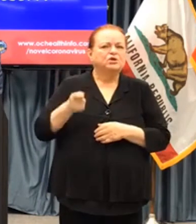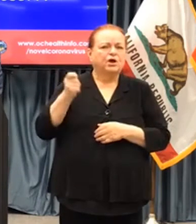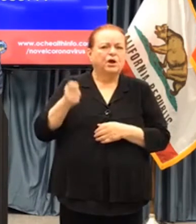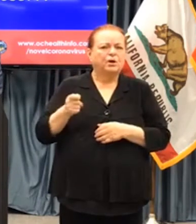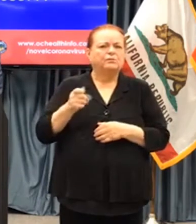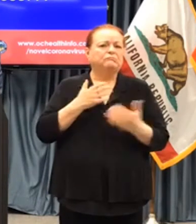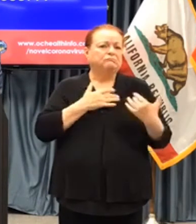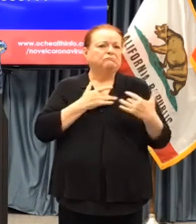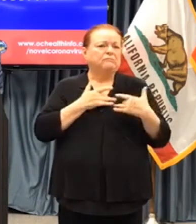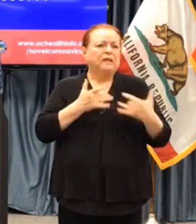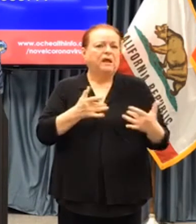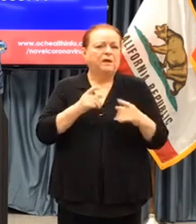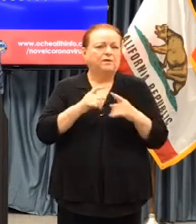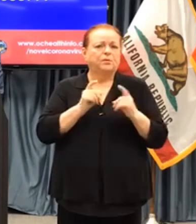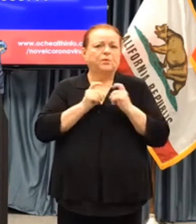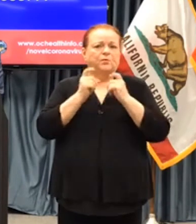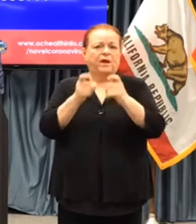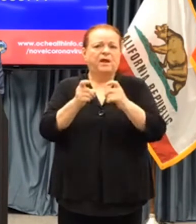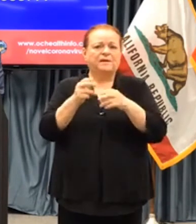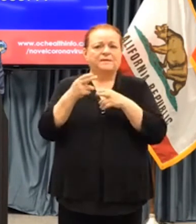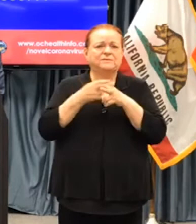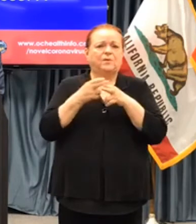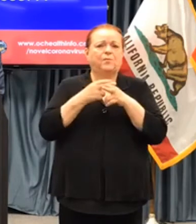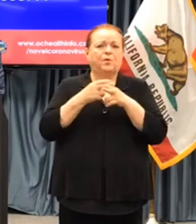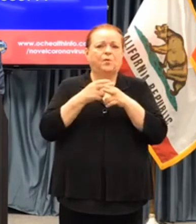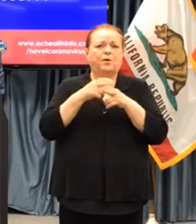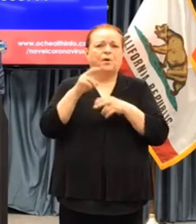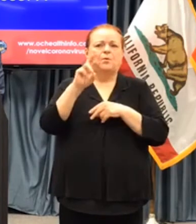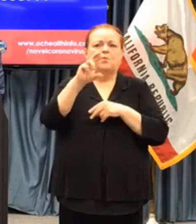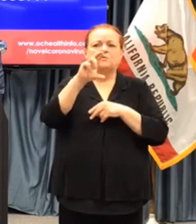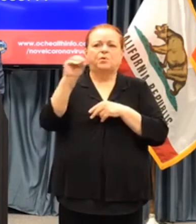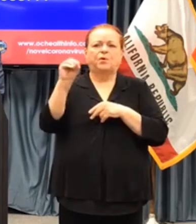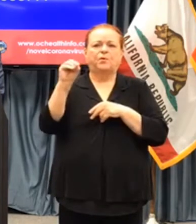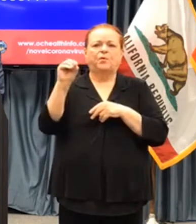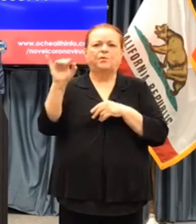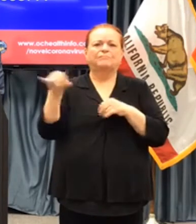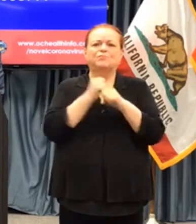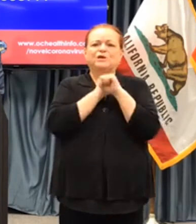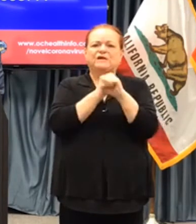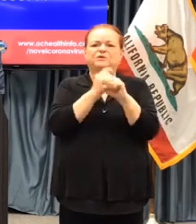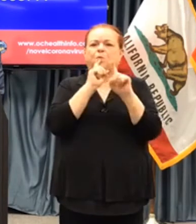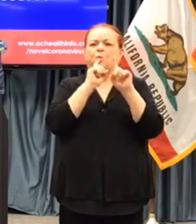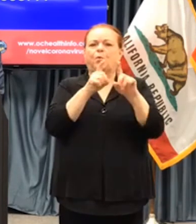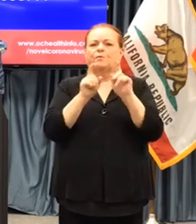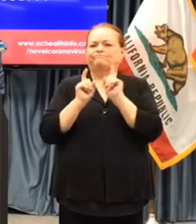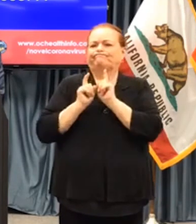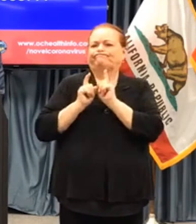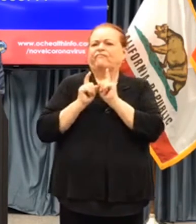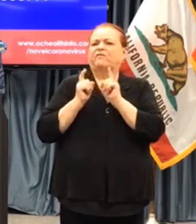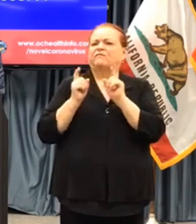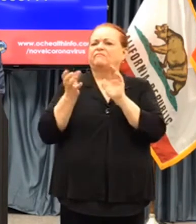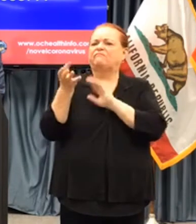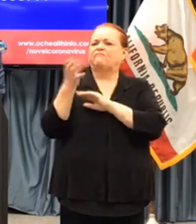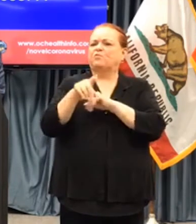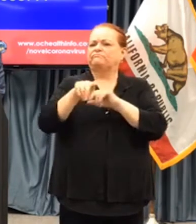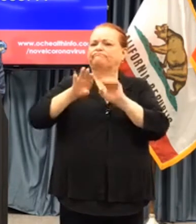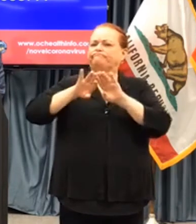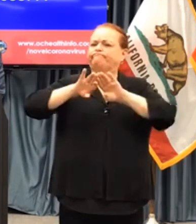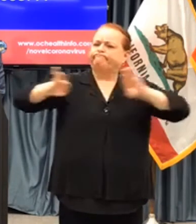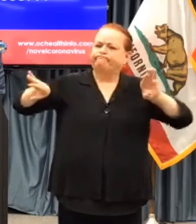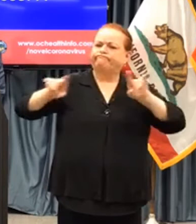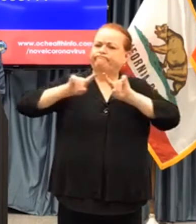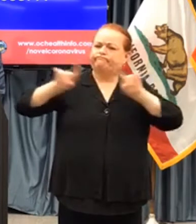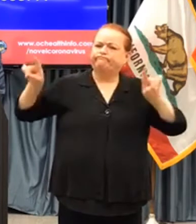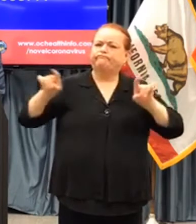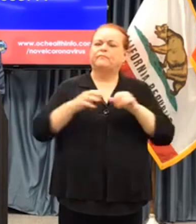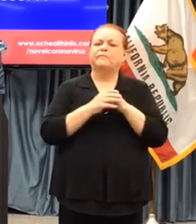to grant temporary restraining order, also kind of speaking about how he, could hear both sides, and he did